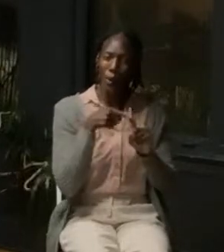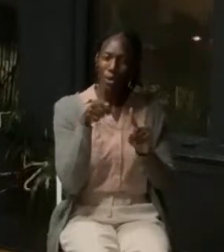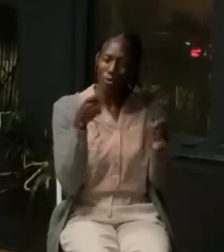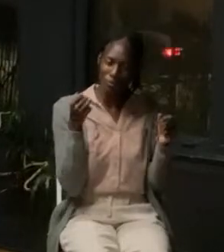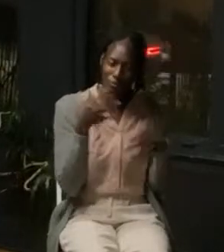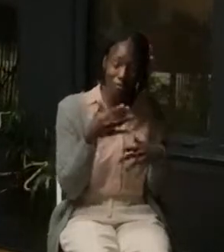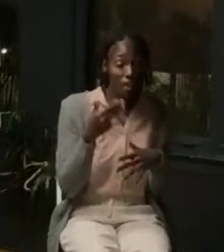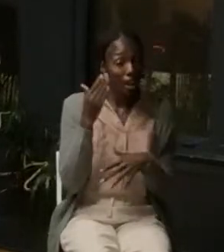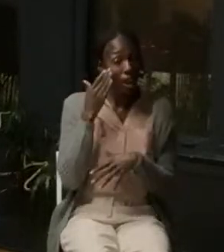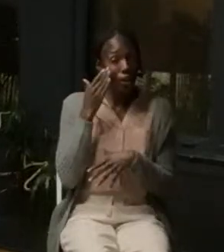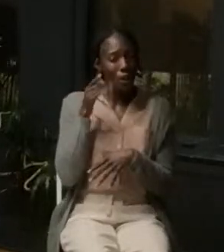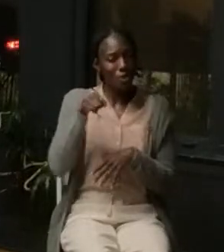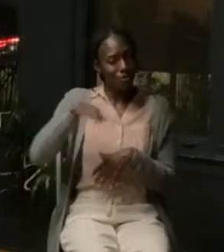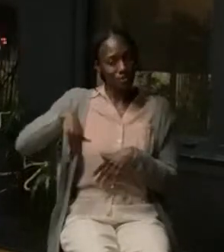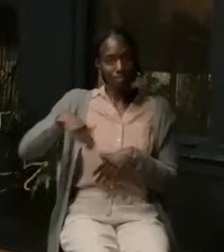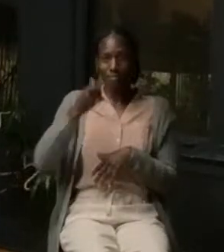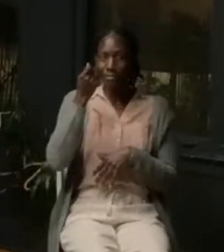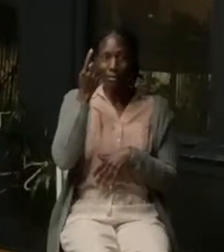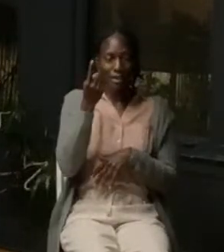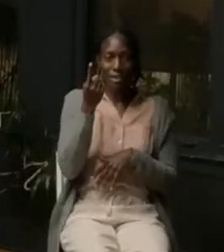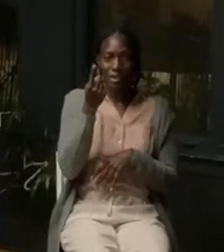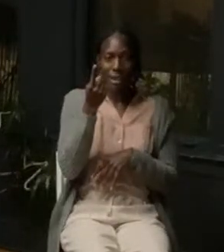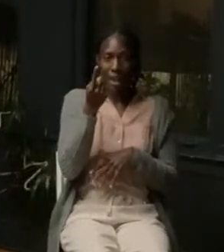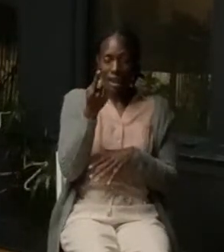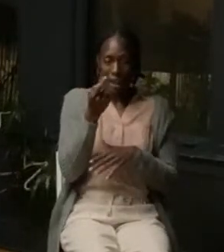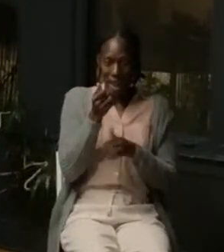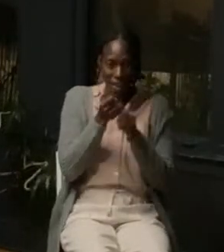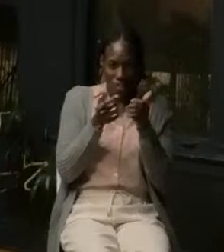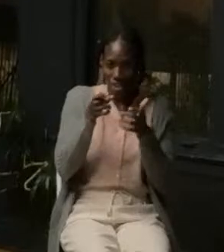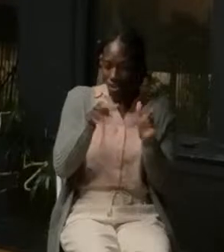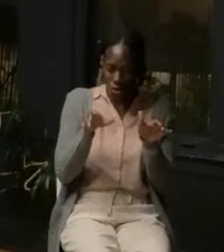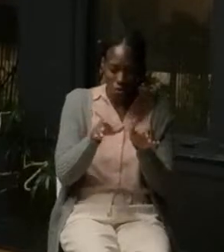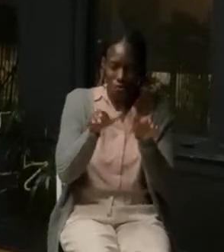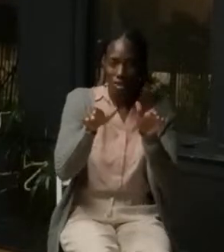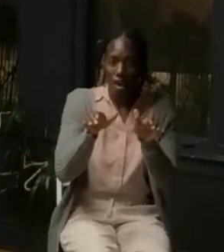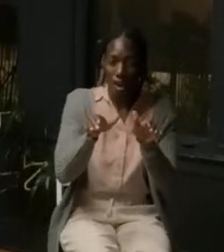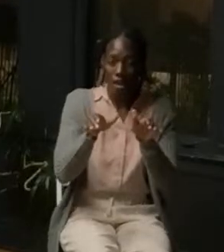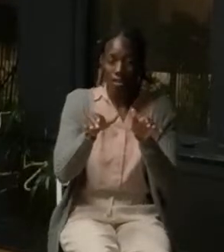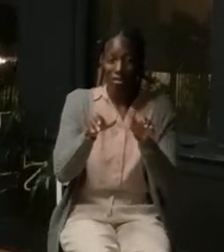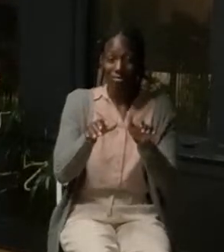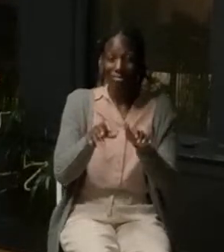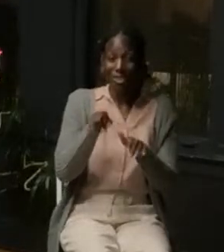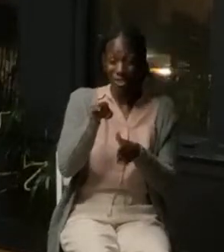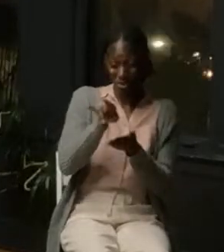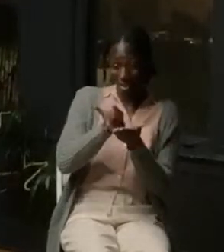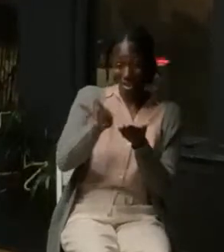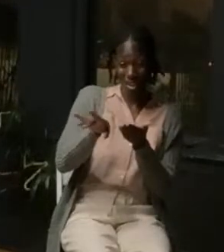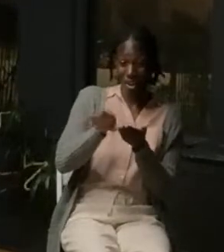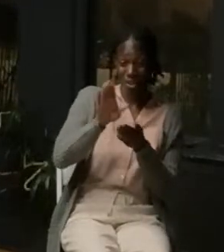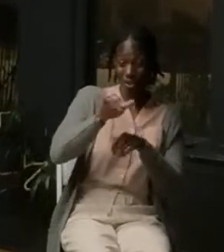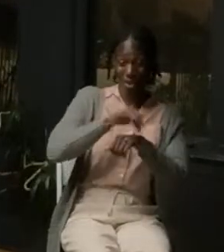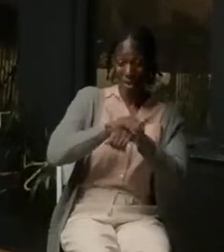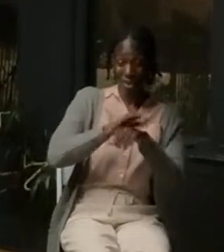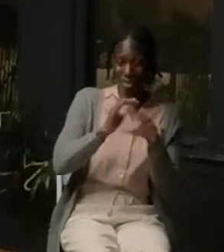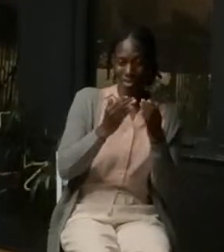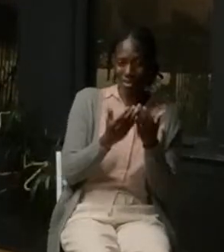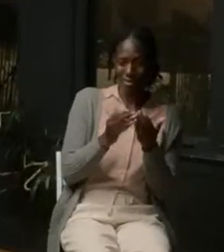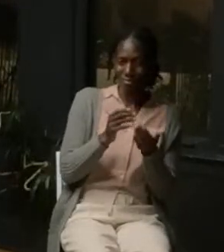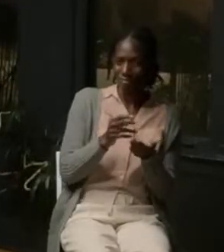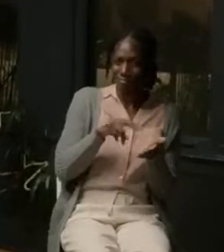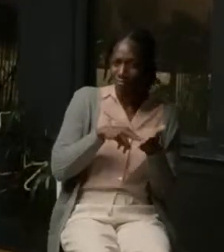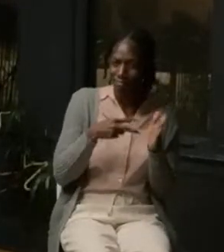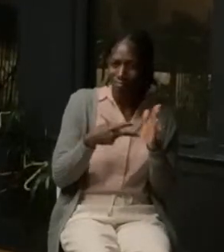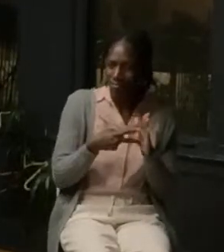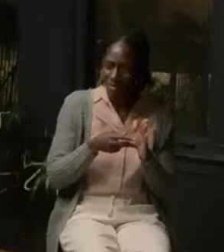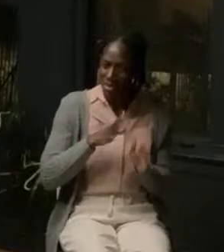the ramifications of what you've done. How getting kicked out of your English class doesn't make it